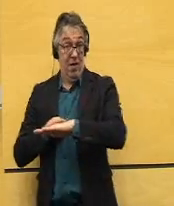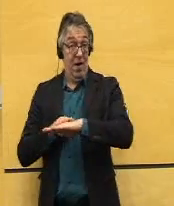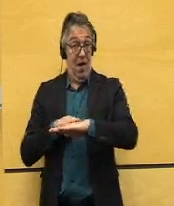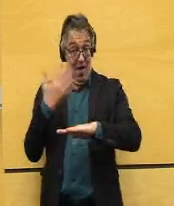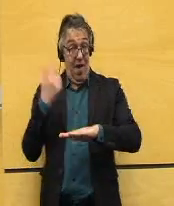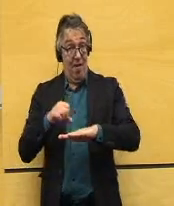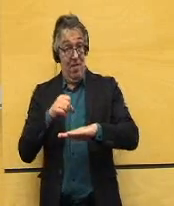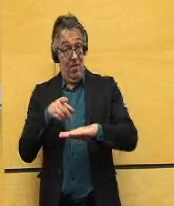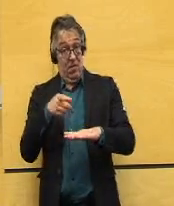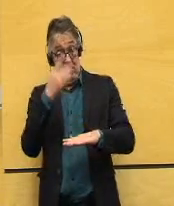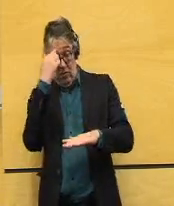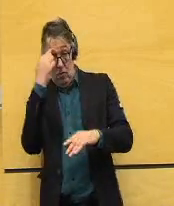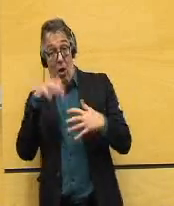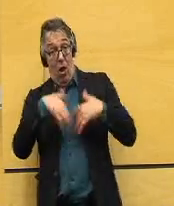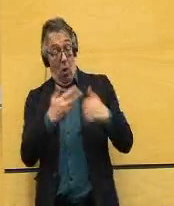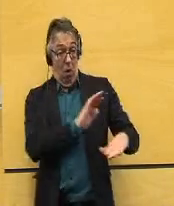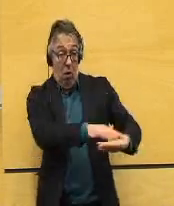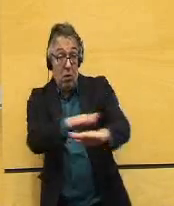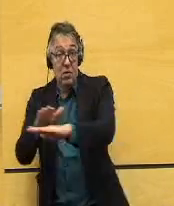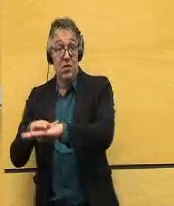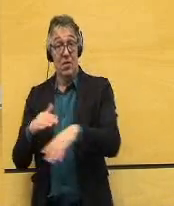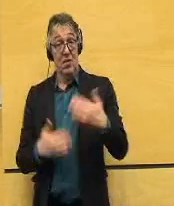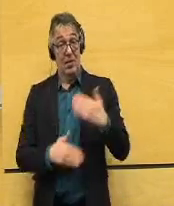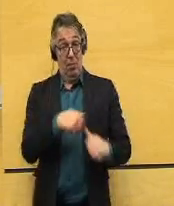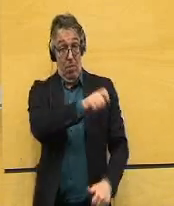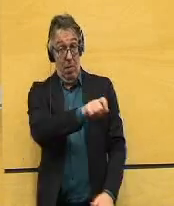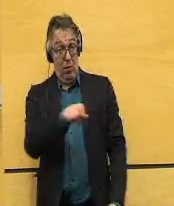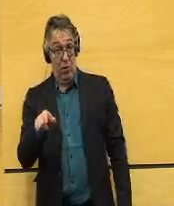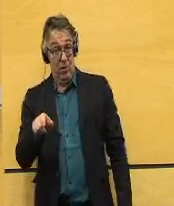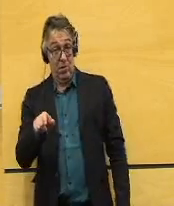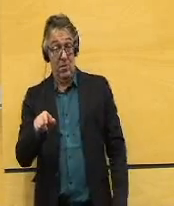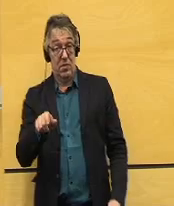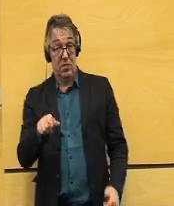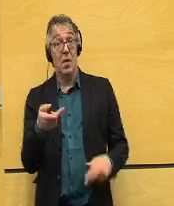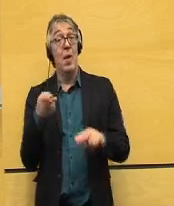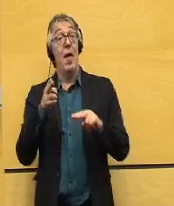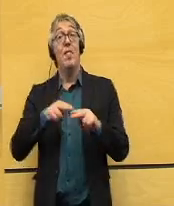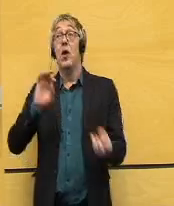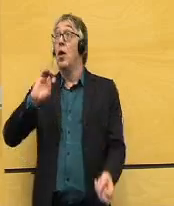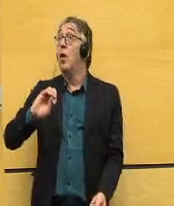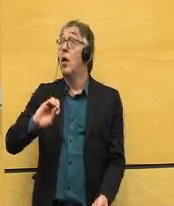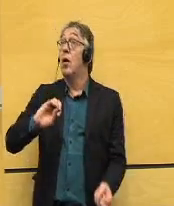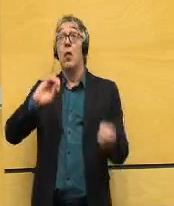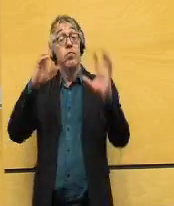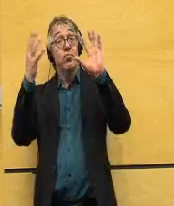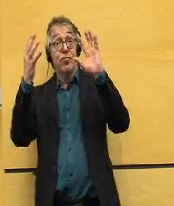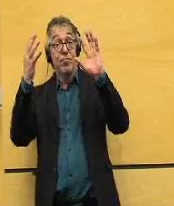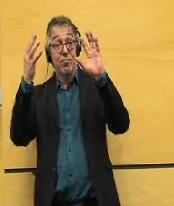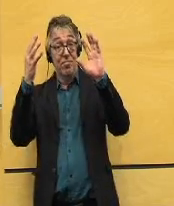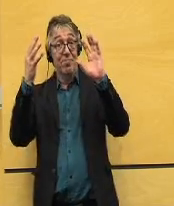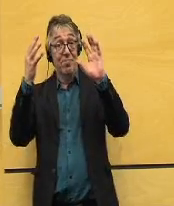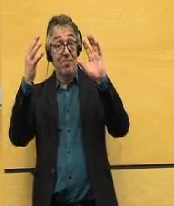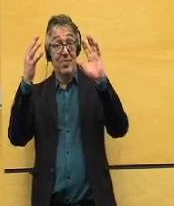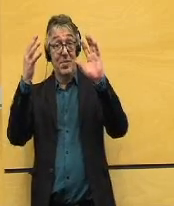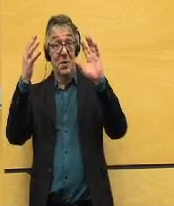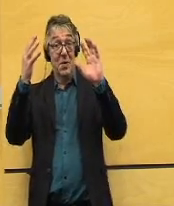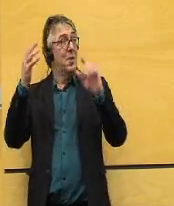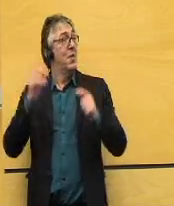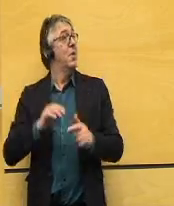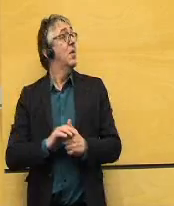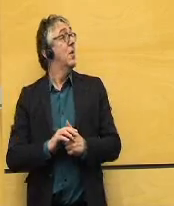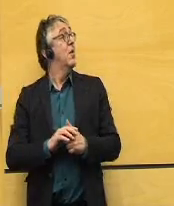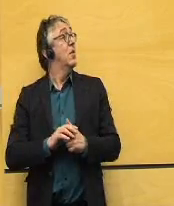In addition to that, whether this kind of help is provided even for private companies within the framework of providing